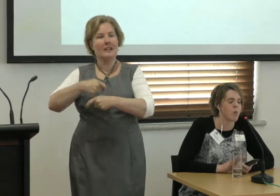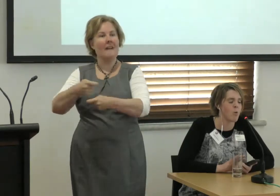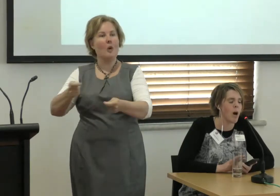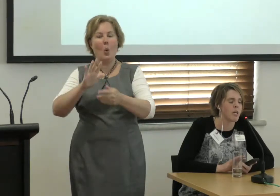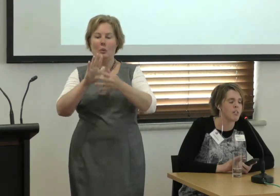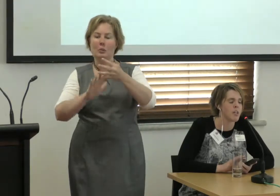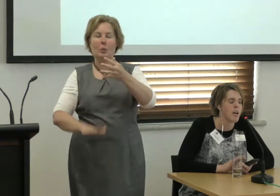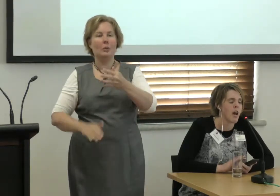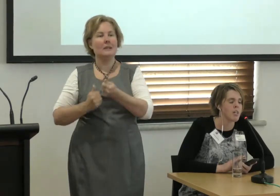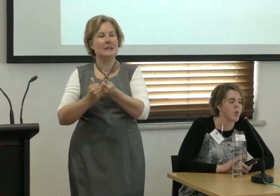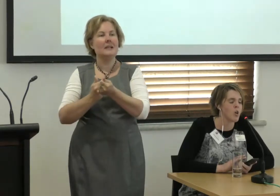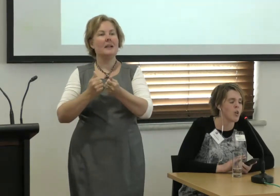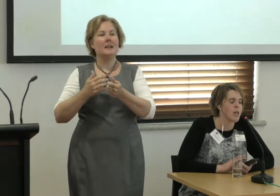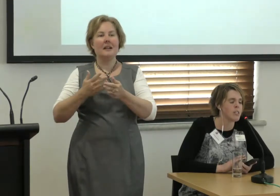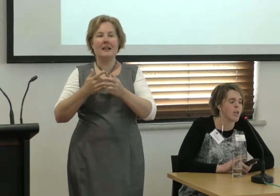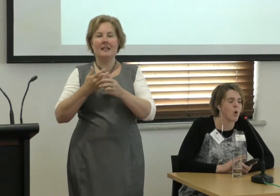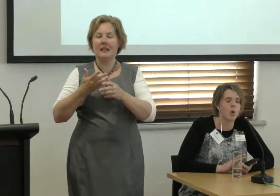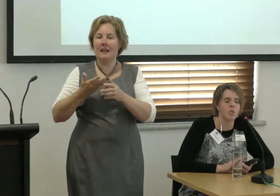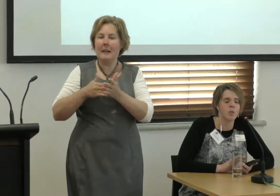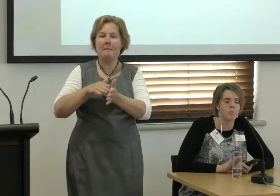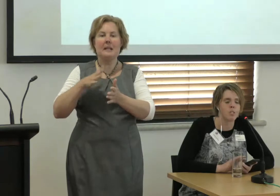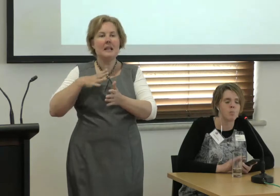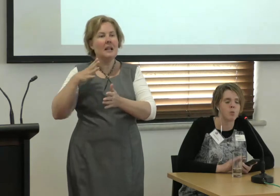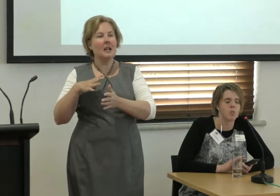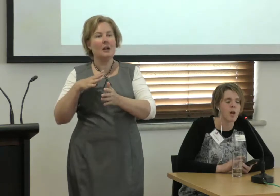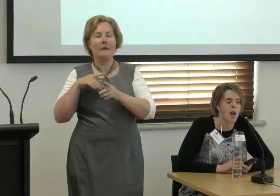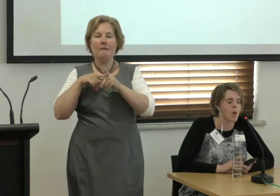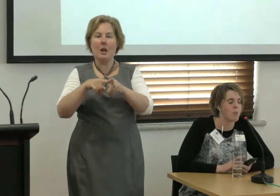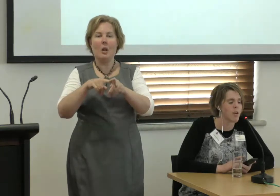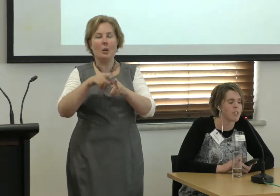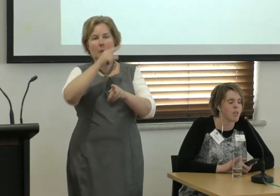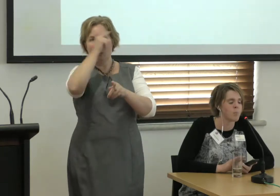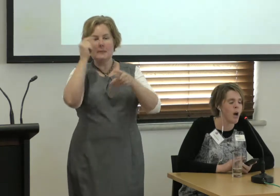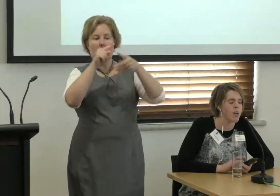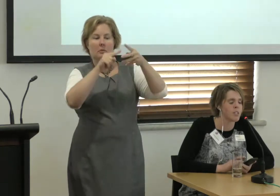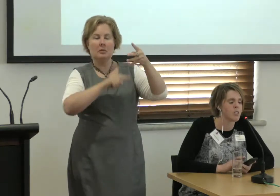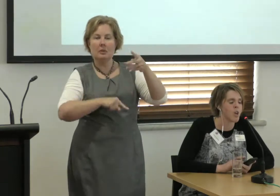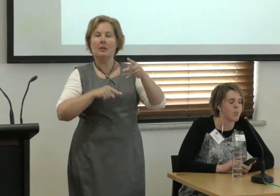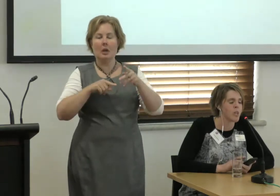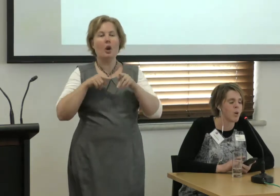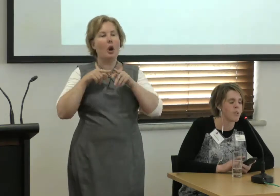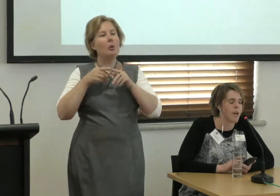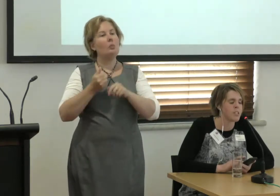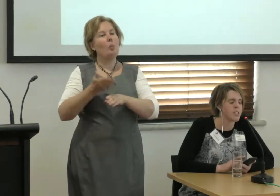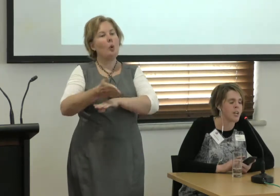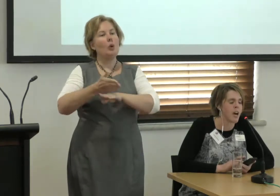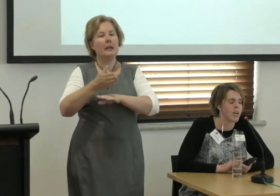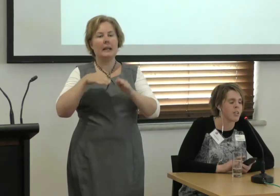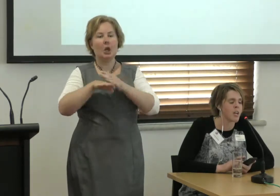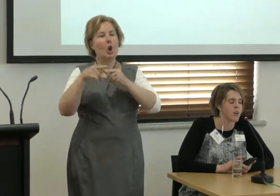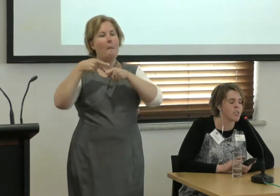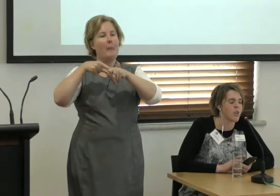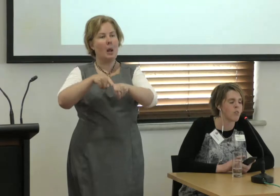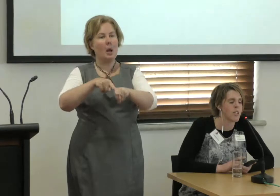support required and is organised in accordance with the principles and operates in compliance with the obligations set out